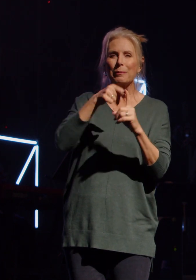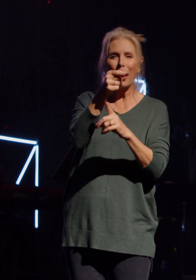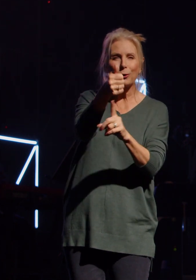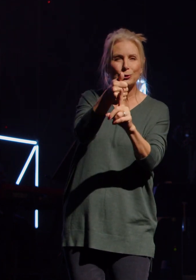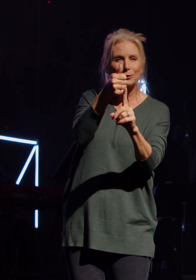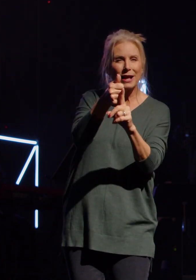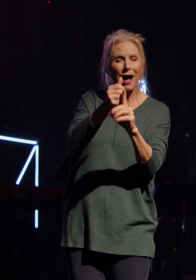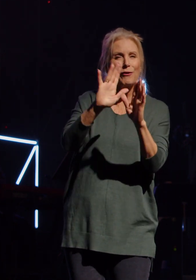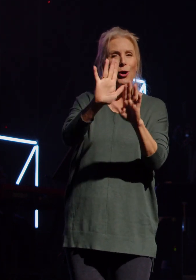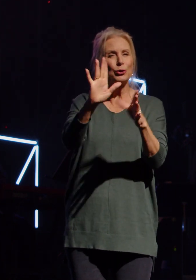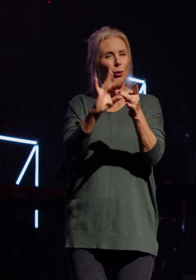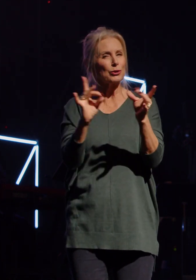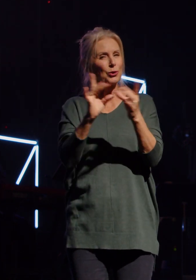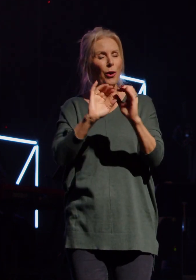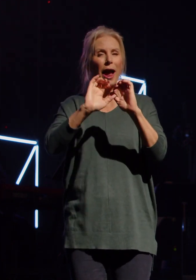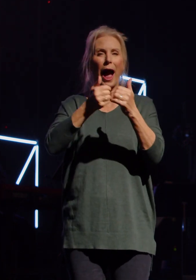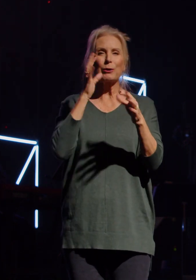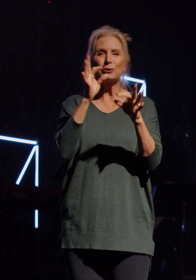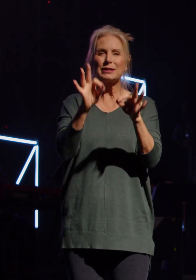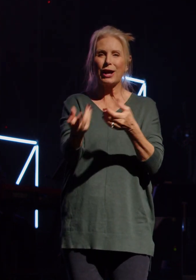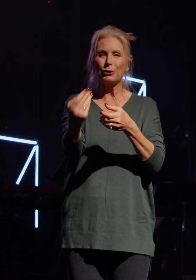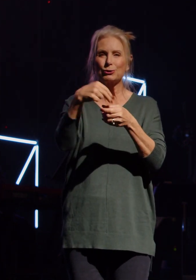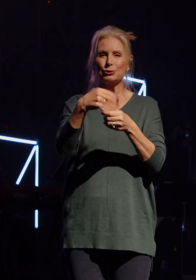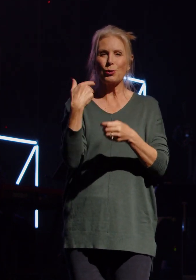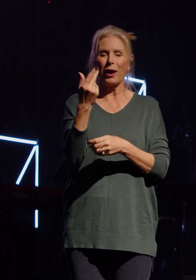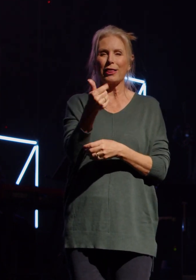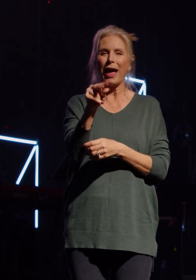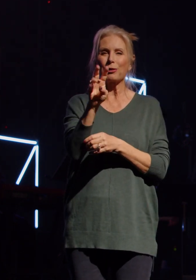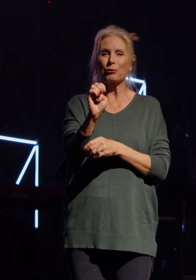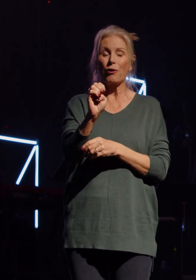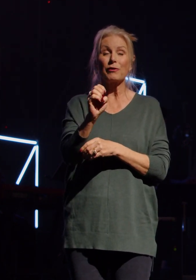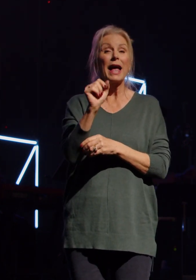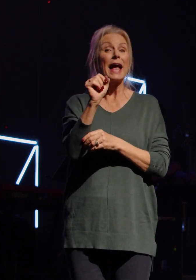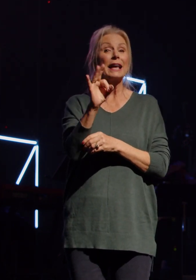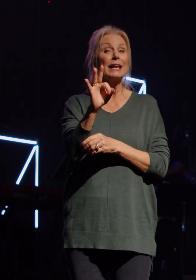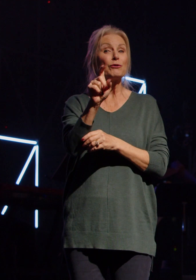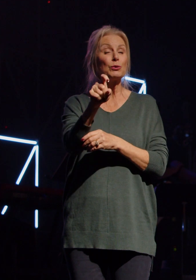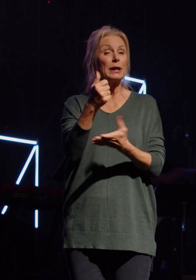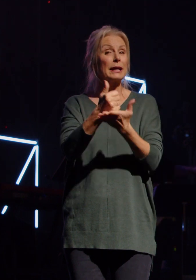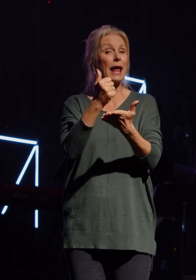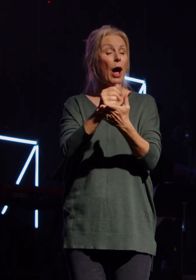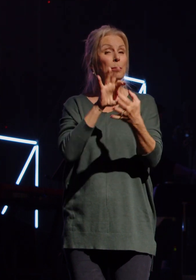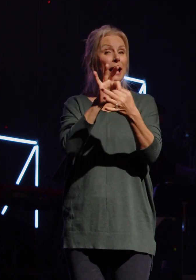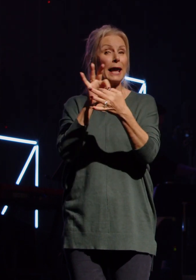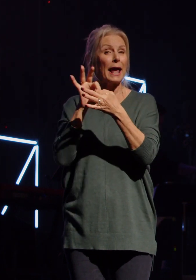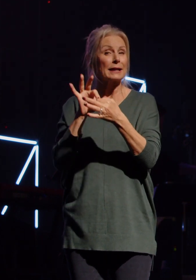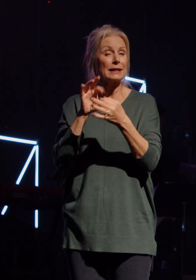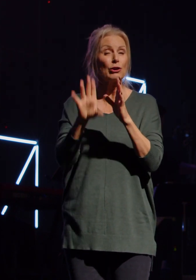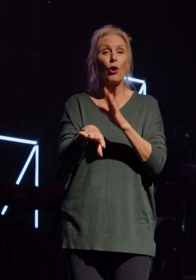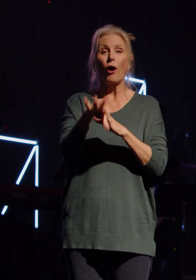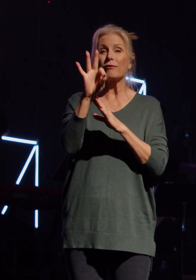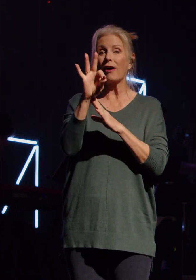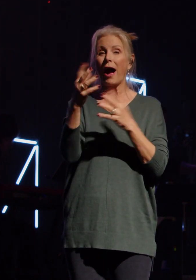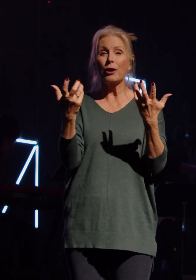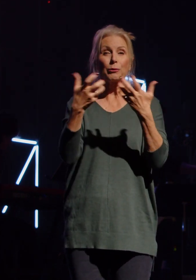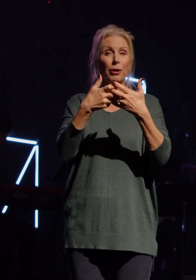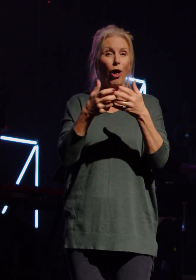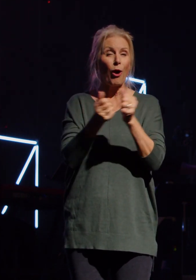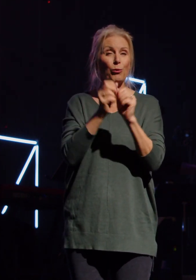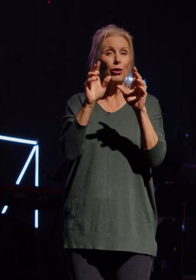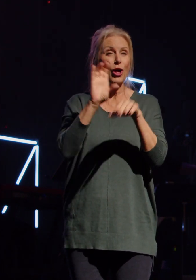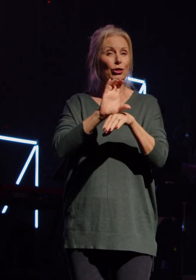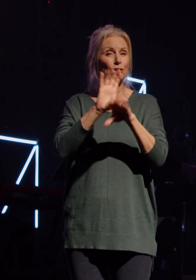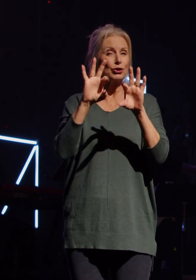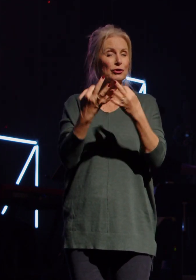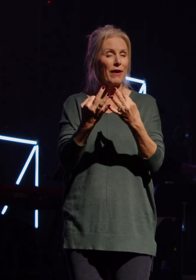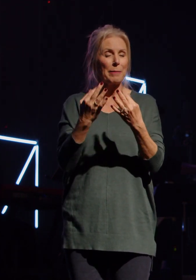that you've come to join us at The Grove, and if we can help connect you in any way, if you're looking to belong or find a church family, we would love to do that, so